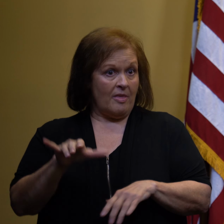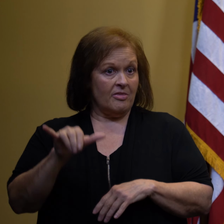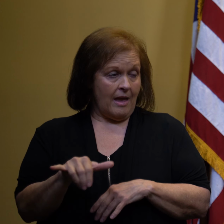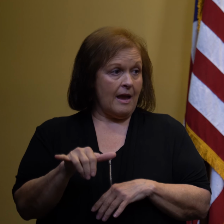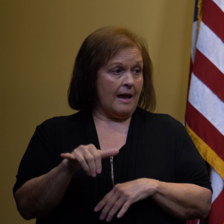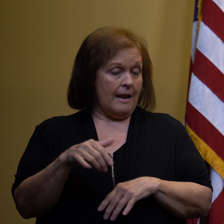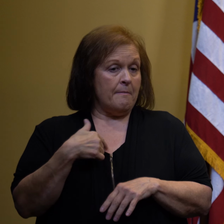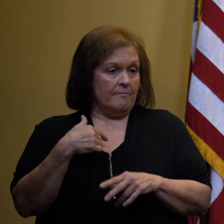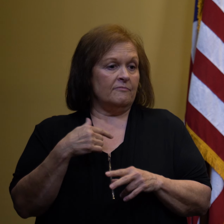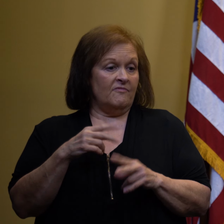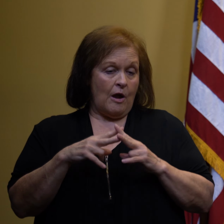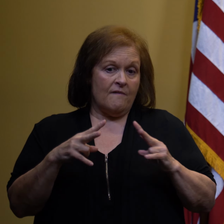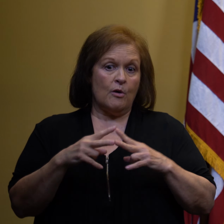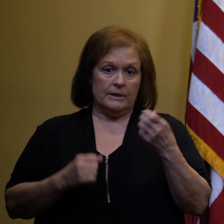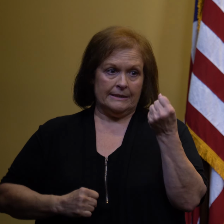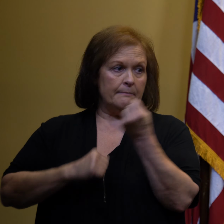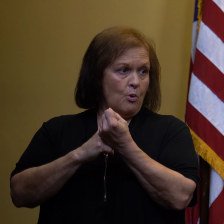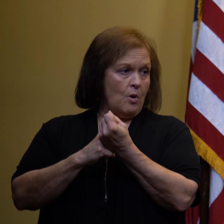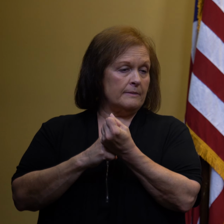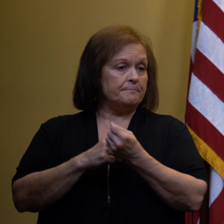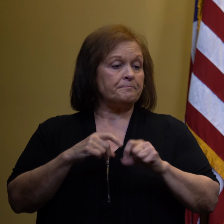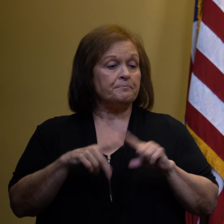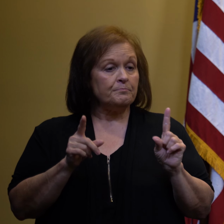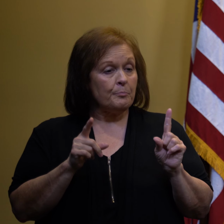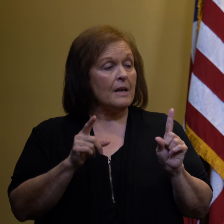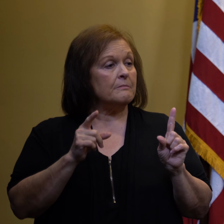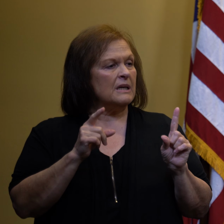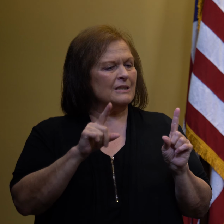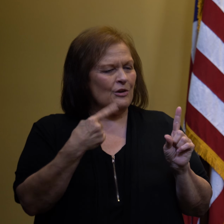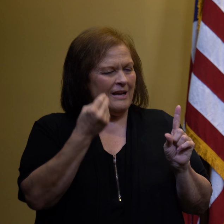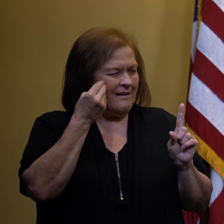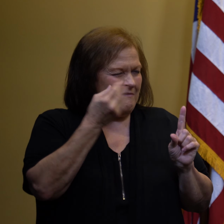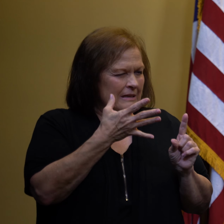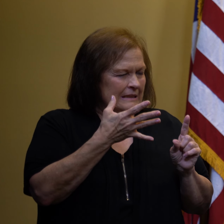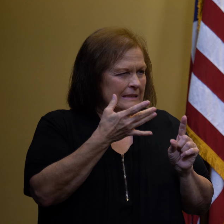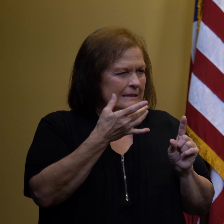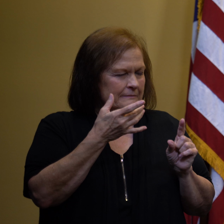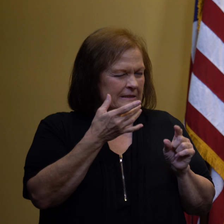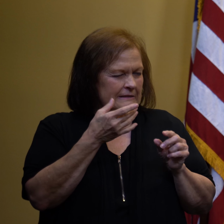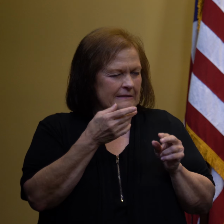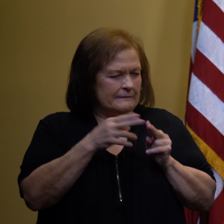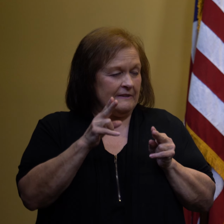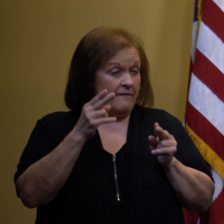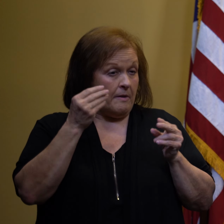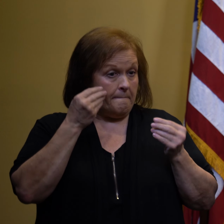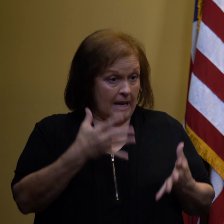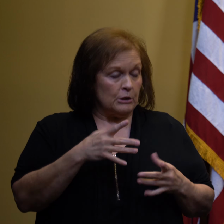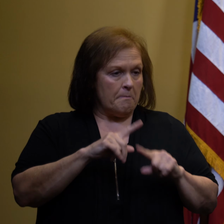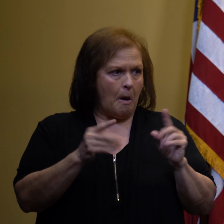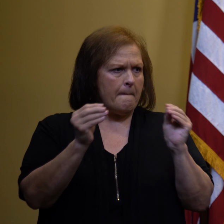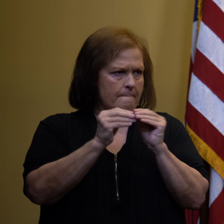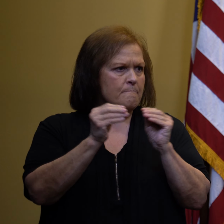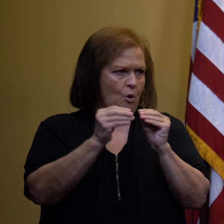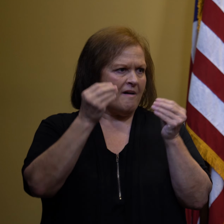am very supportive in that. But giving you the granular details will be forthcoming, and it will not be,